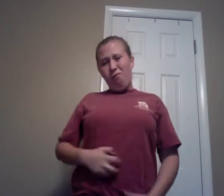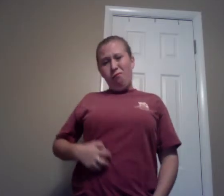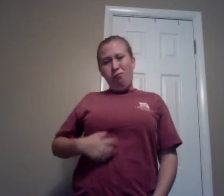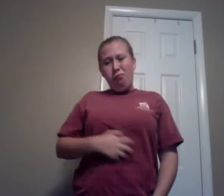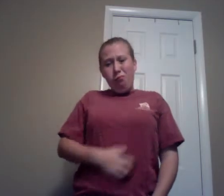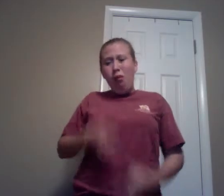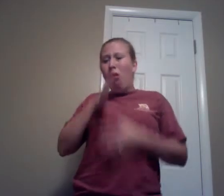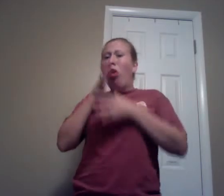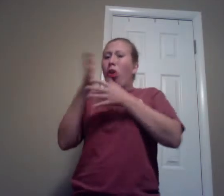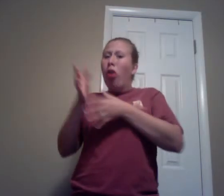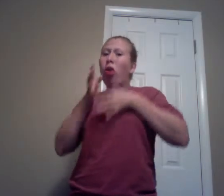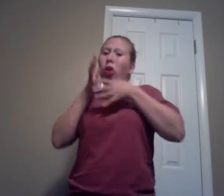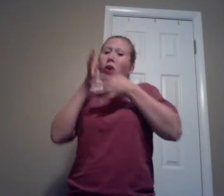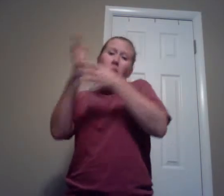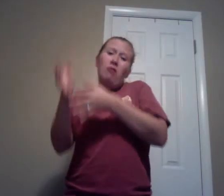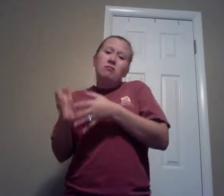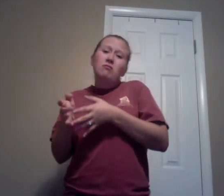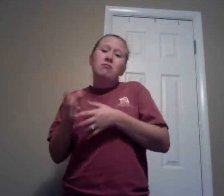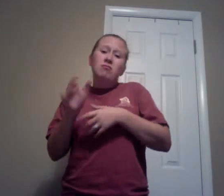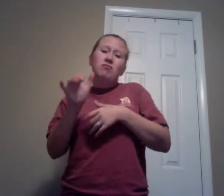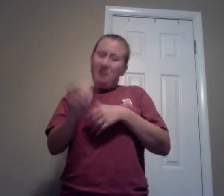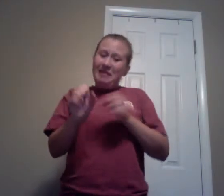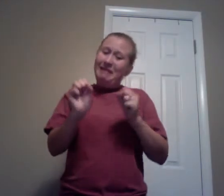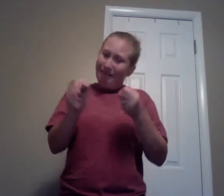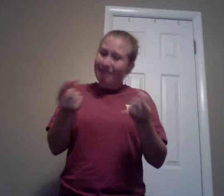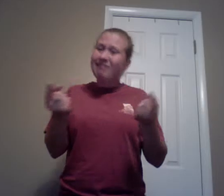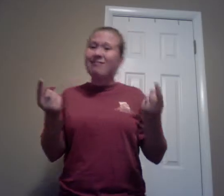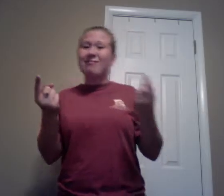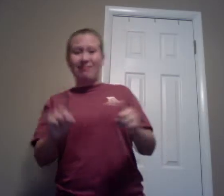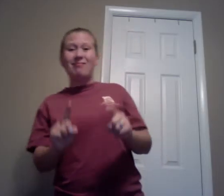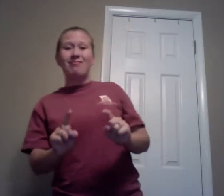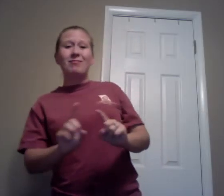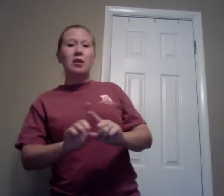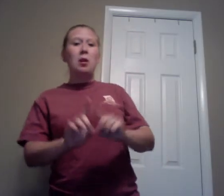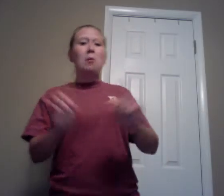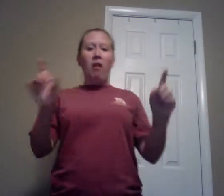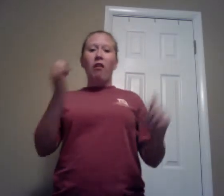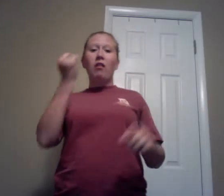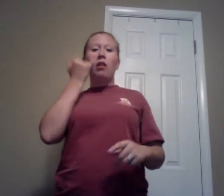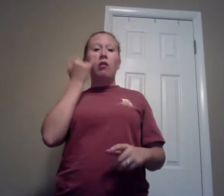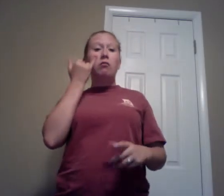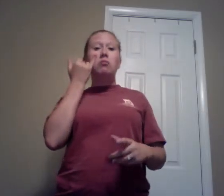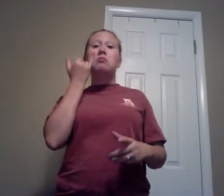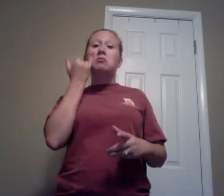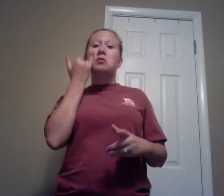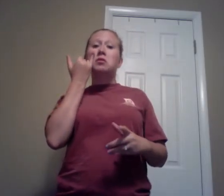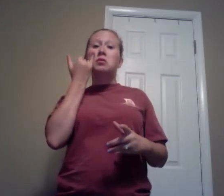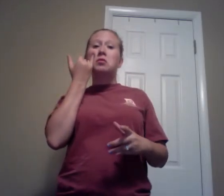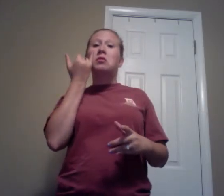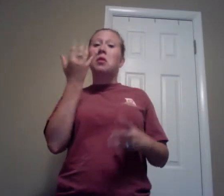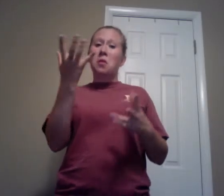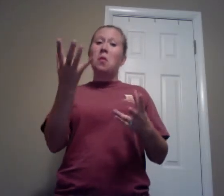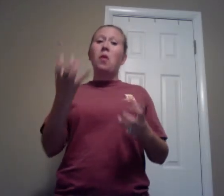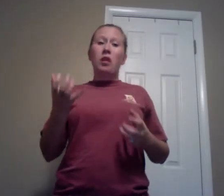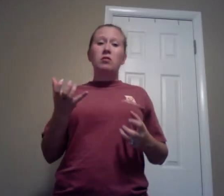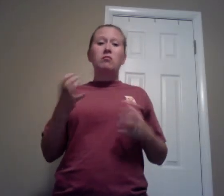sometimes, but this is one way in which you might be able to minimize that from happening. As you begin to work your